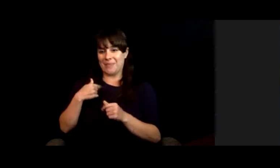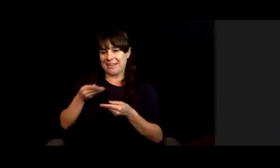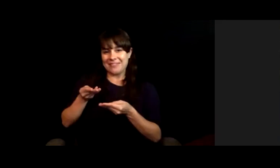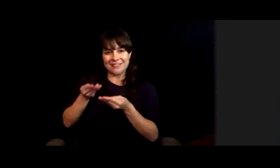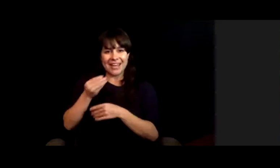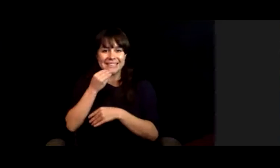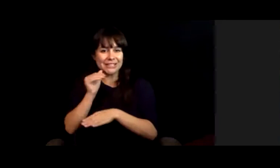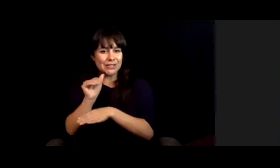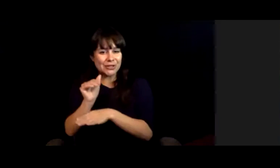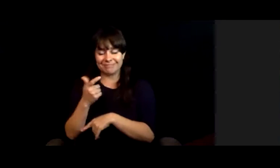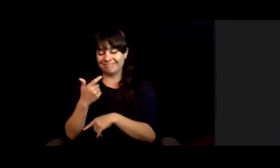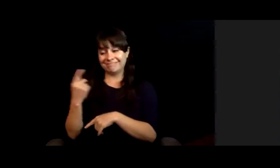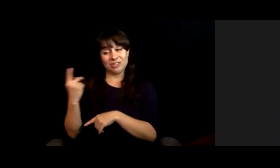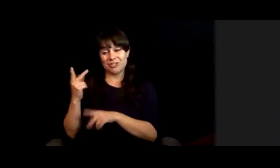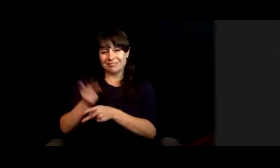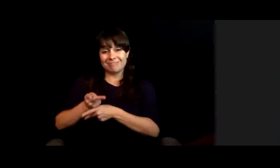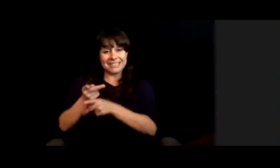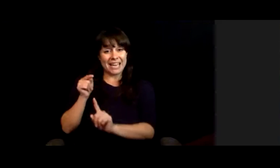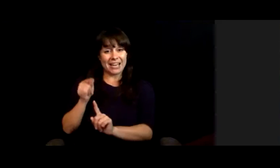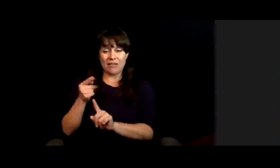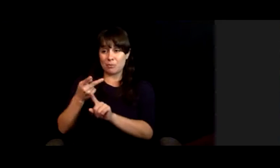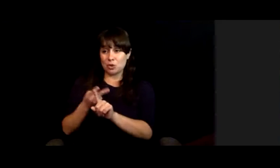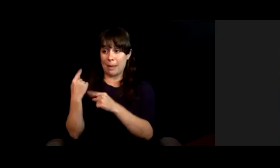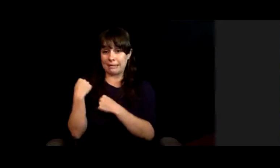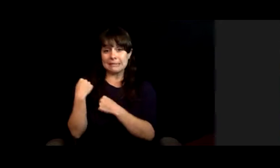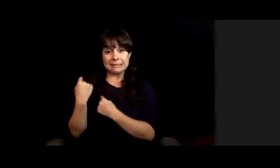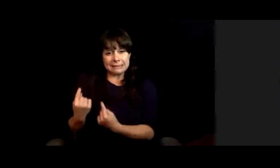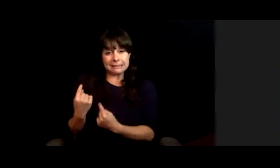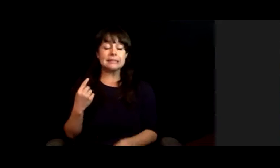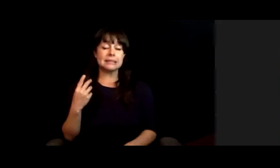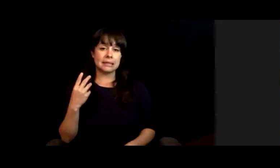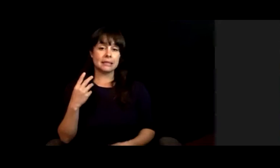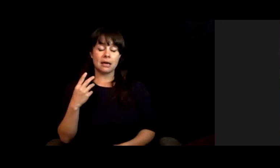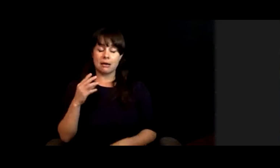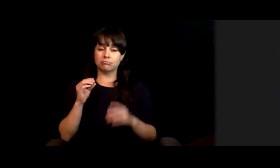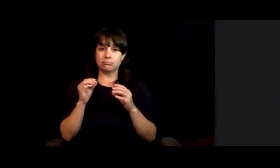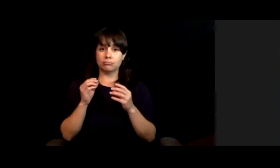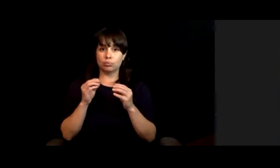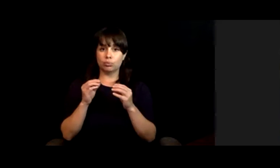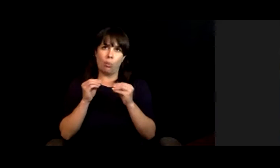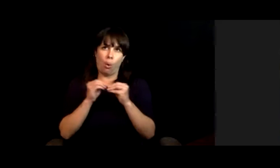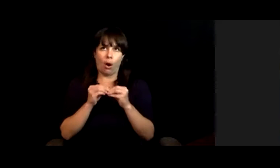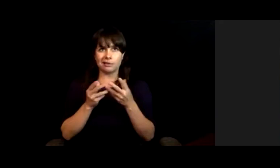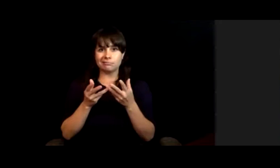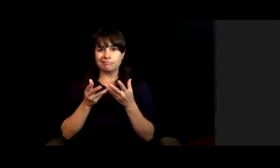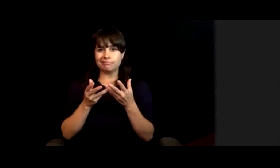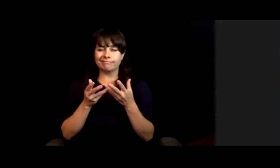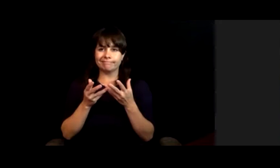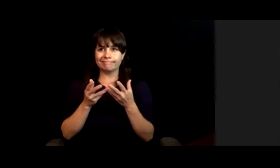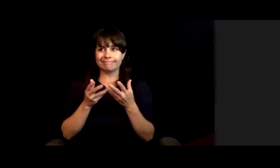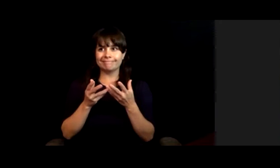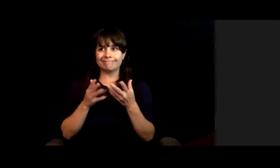of him for the past 2 months in a much more in a bigger way, I